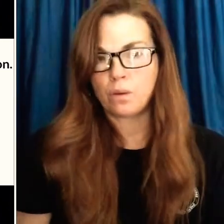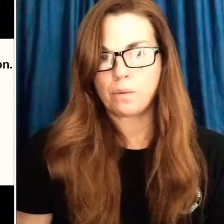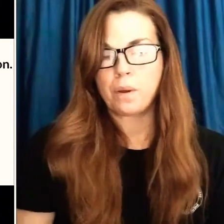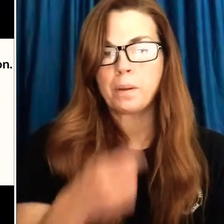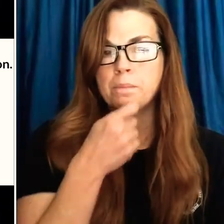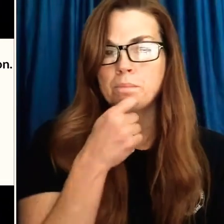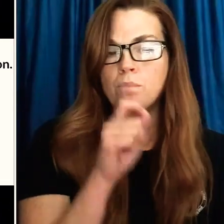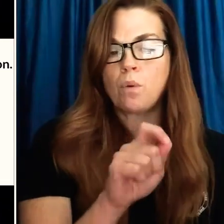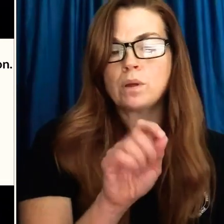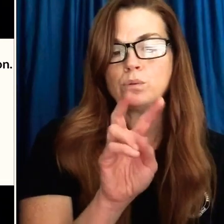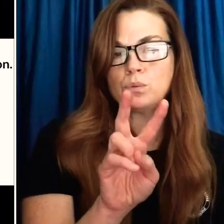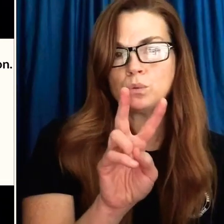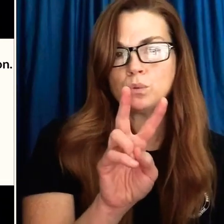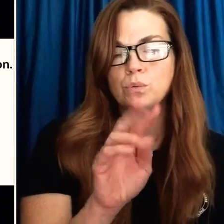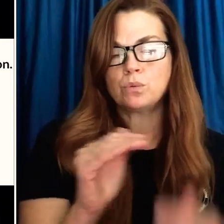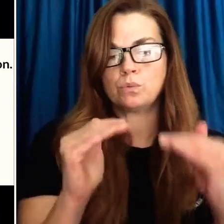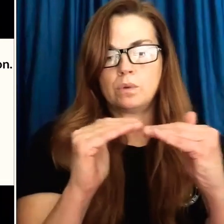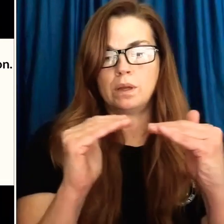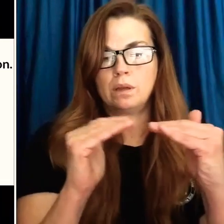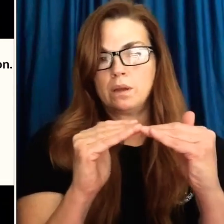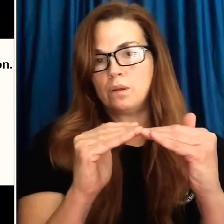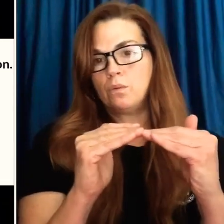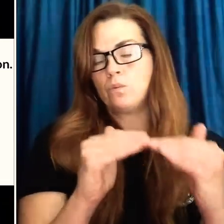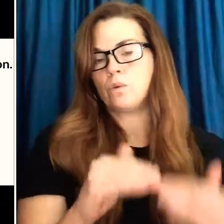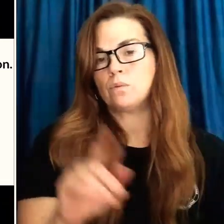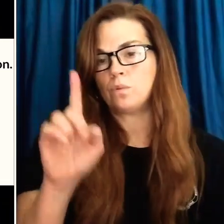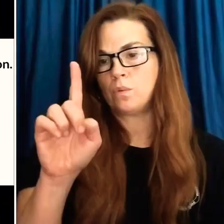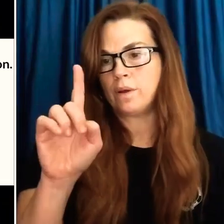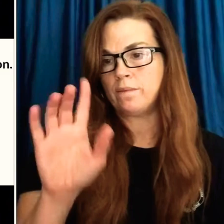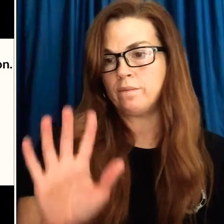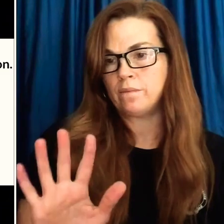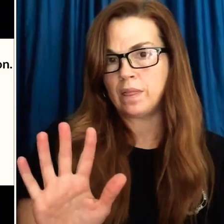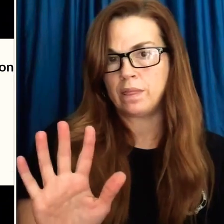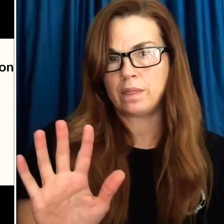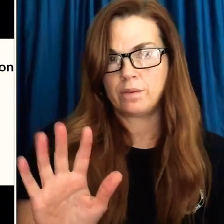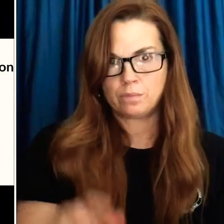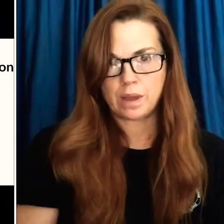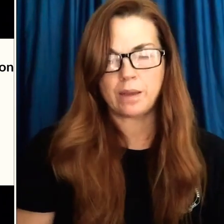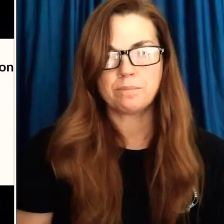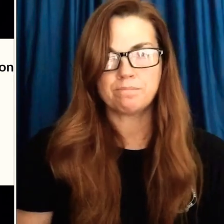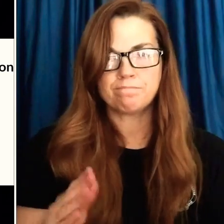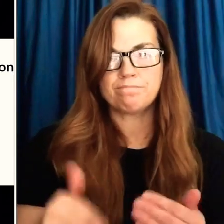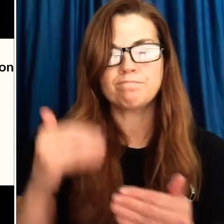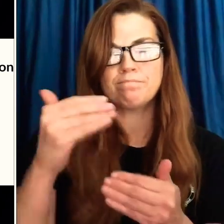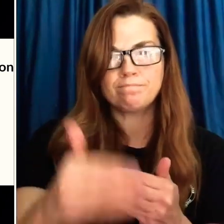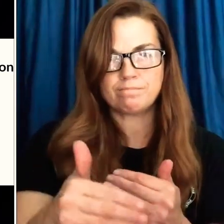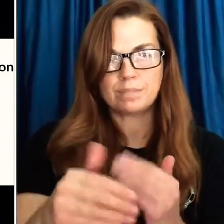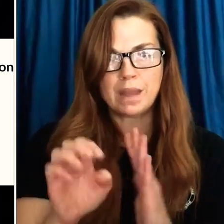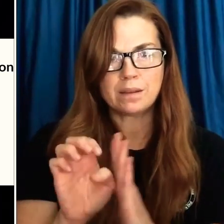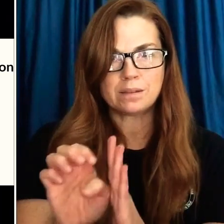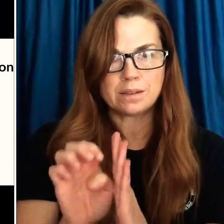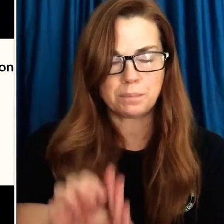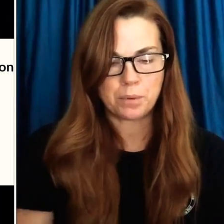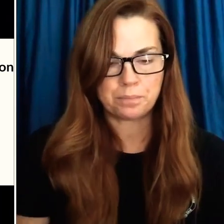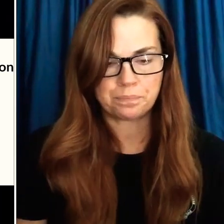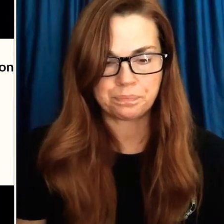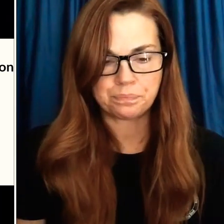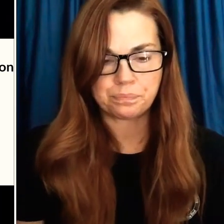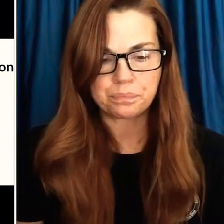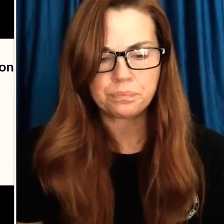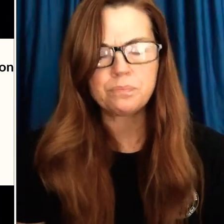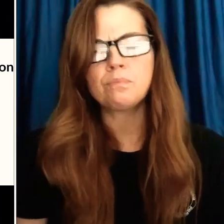2/10 as a fraction is 1/5. Okay, let's look at the next one. So this